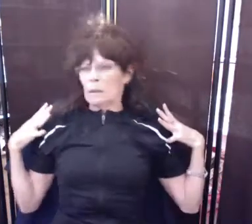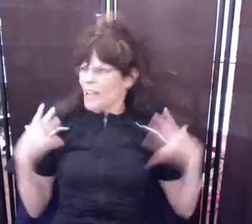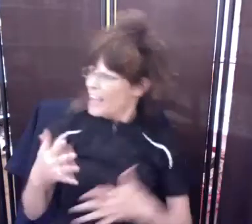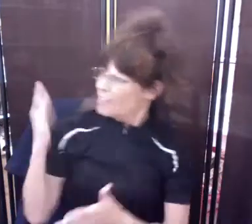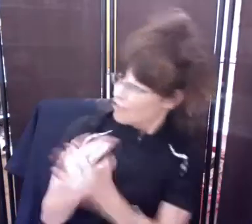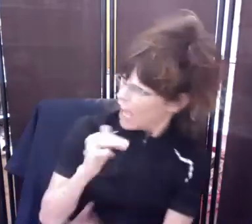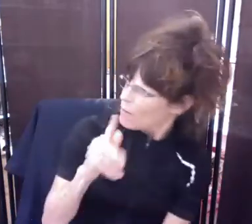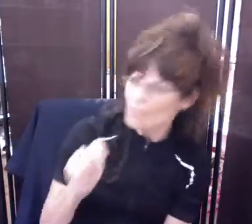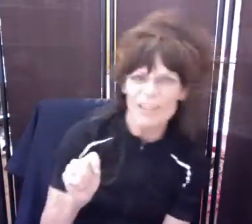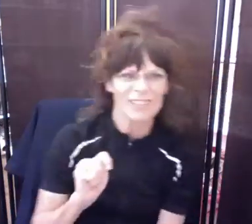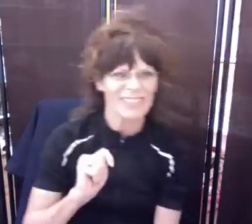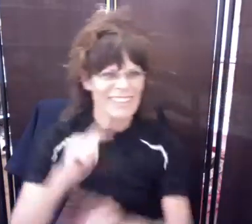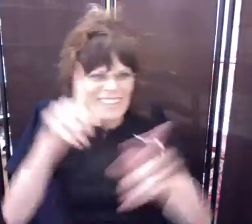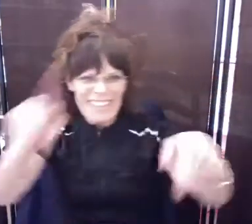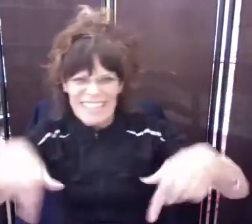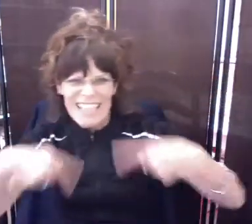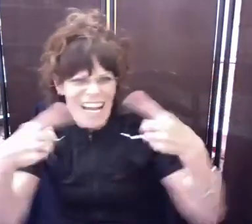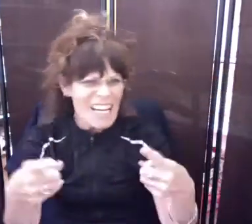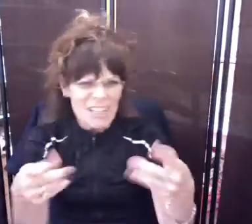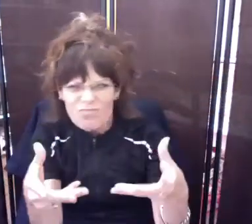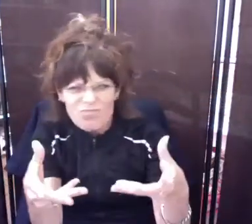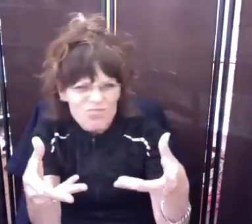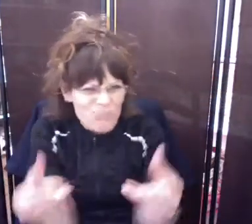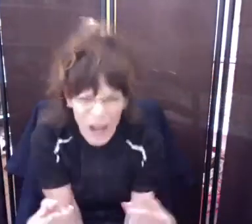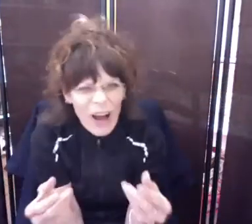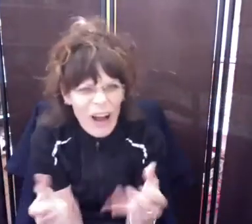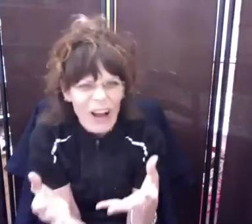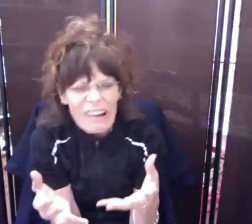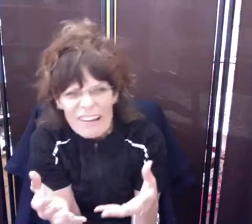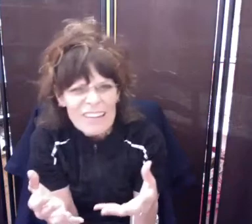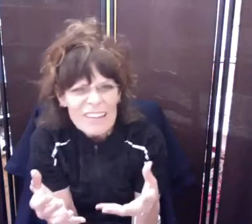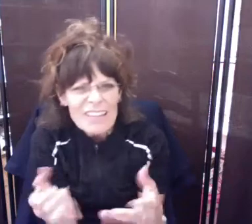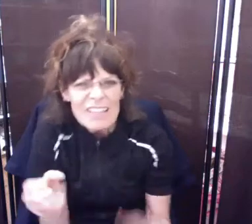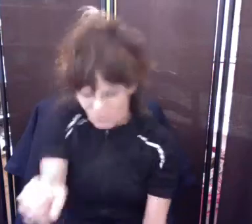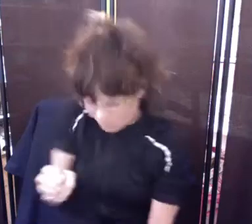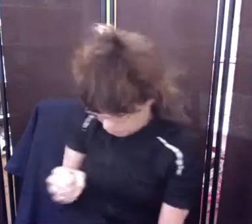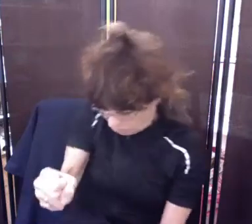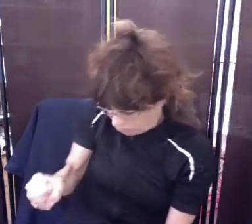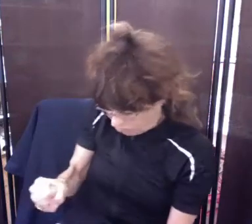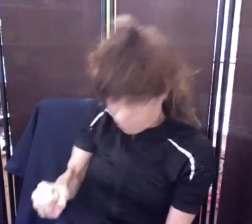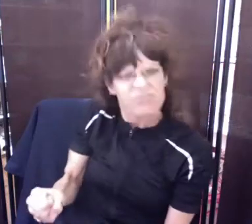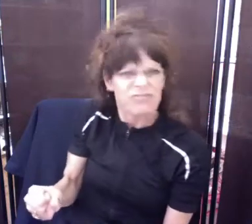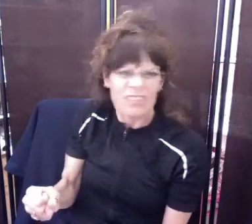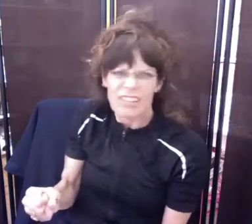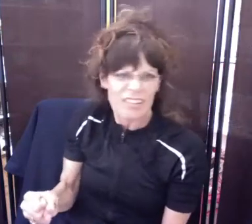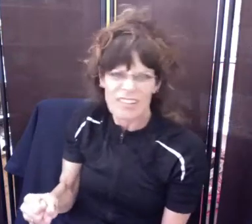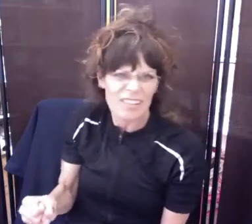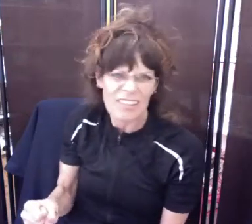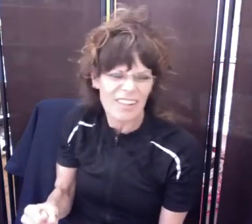bald, and the clutch was gone. There was no emergency brake. The license plate didn't match the registration, and there